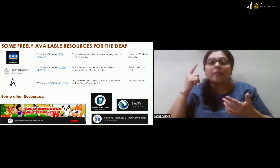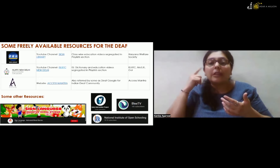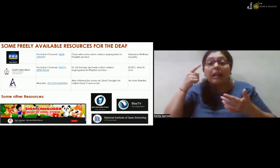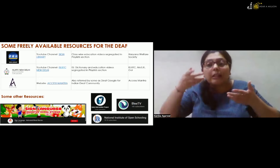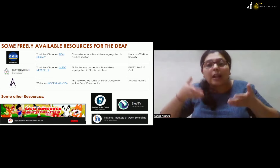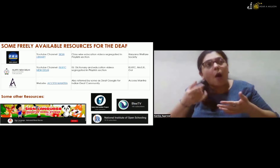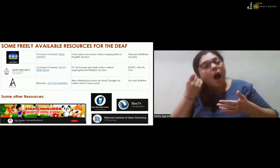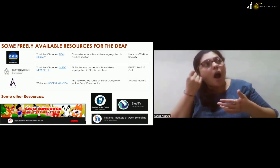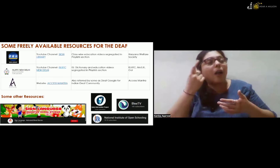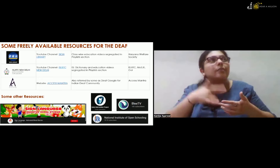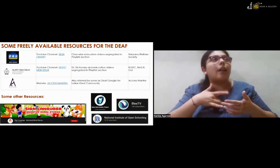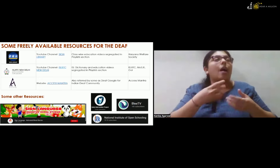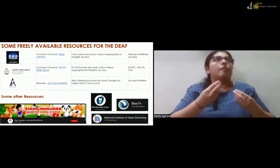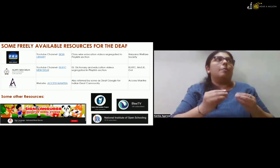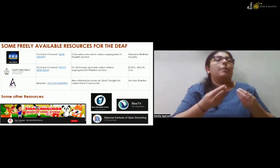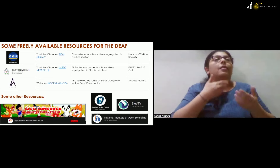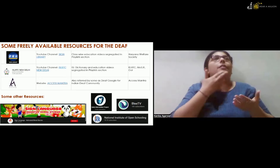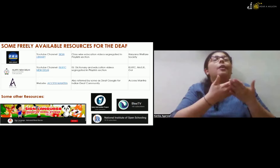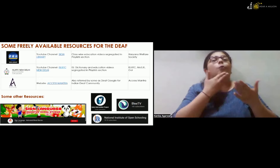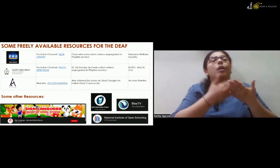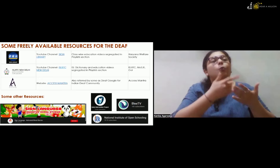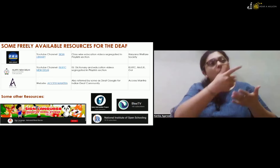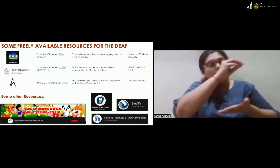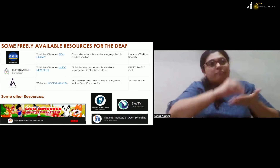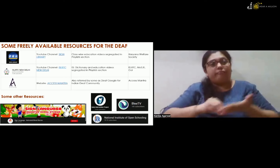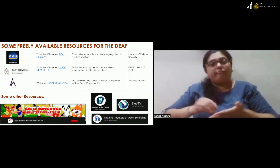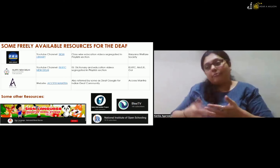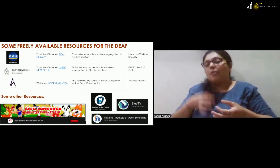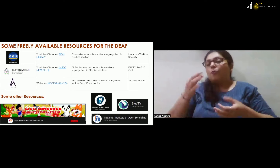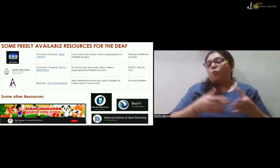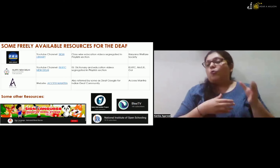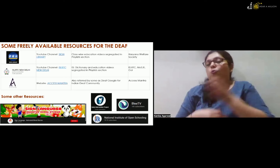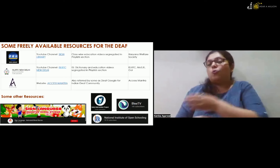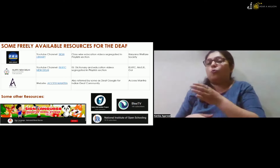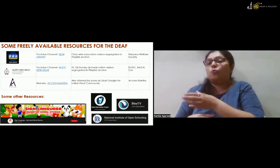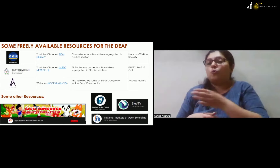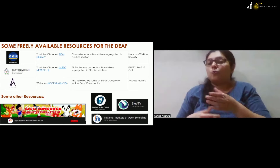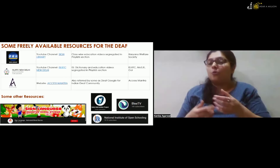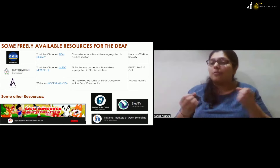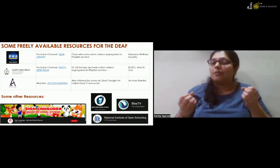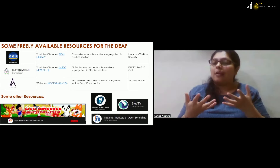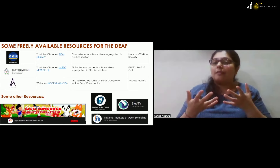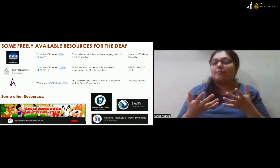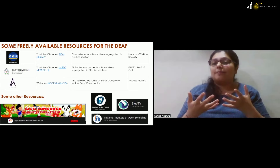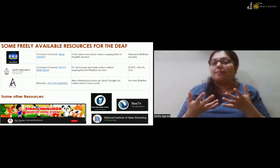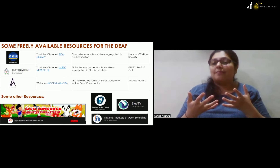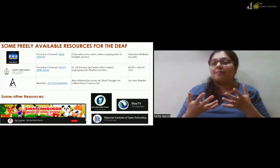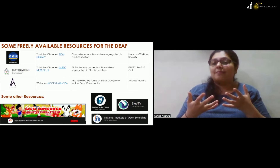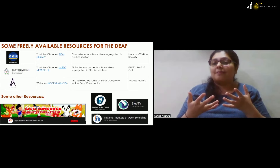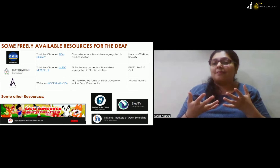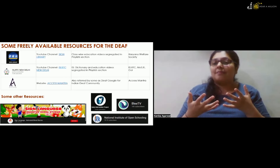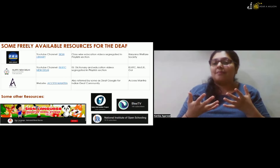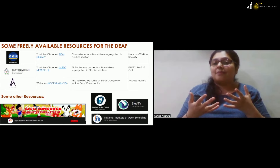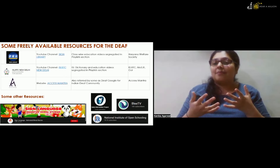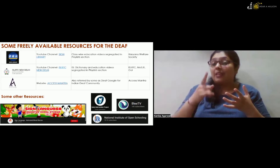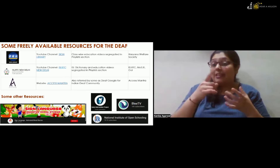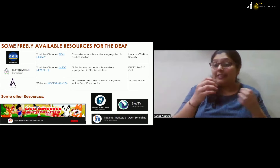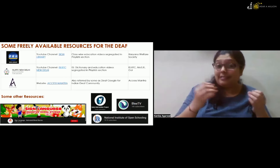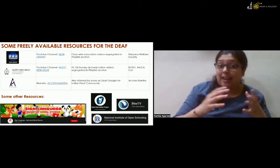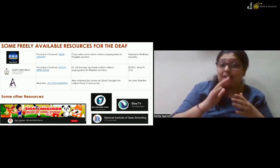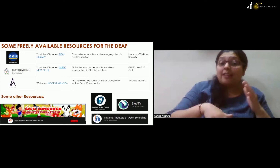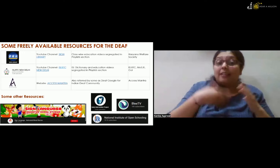about, the news channels which were providing news in sign language. And they were so thankful because